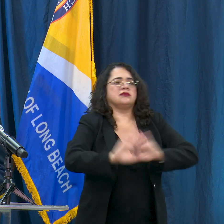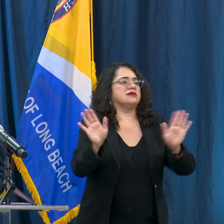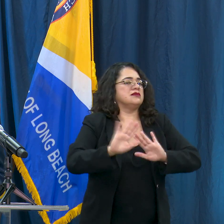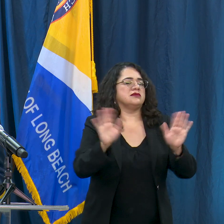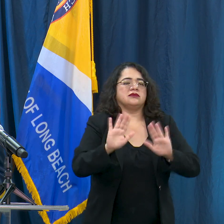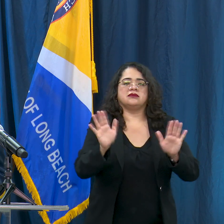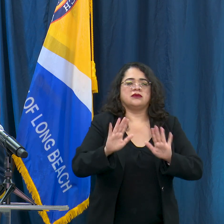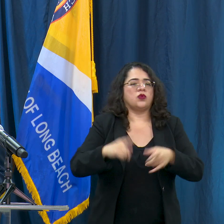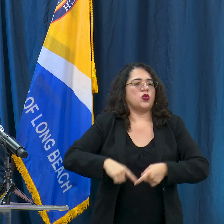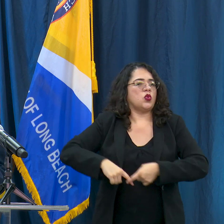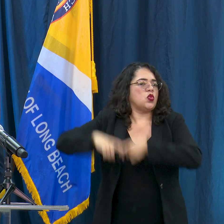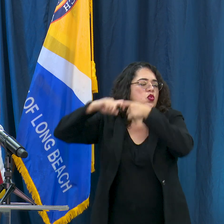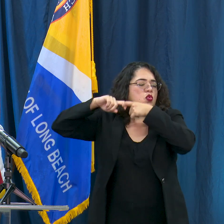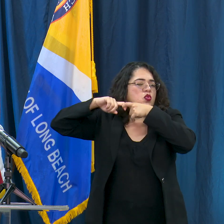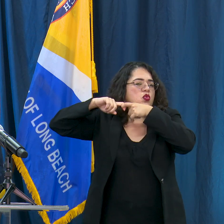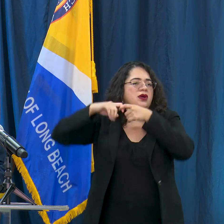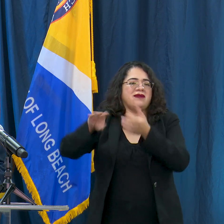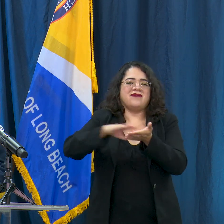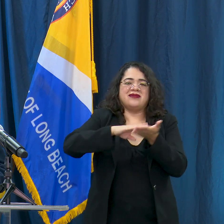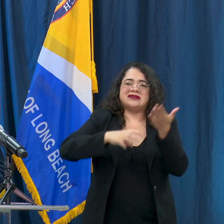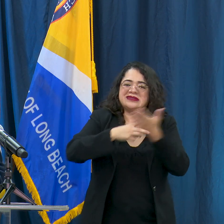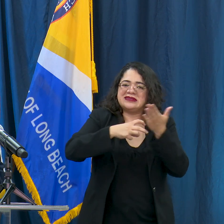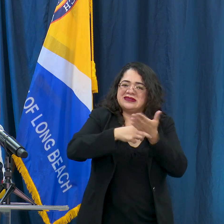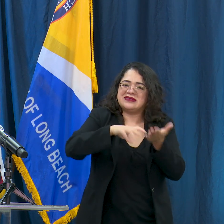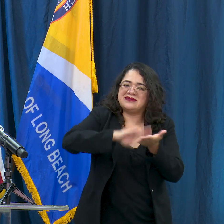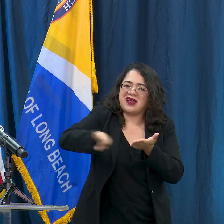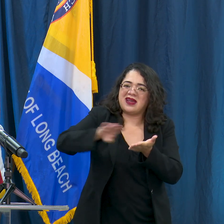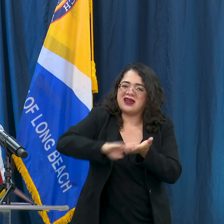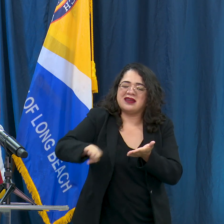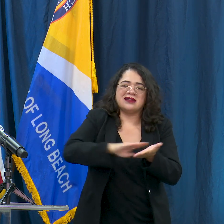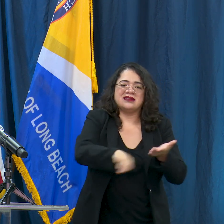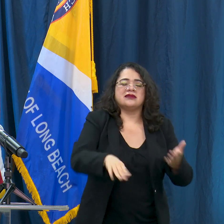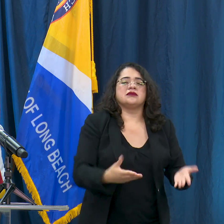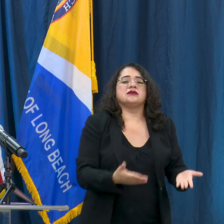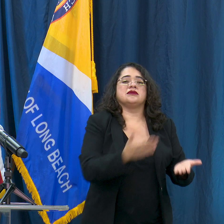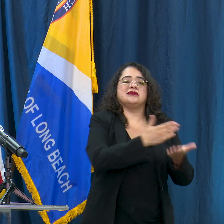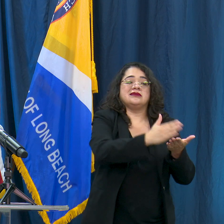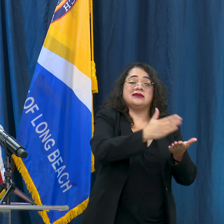fines, and also dismissing street sweeping tickets. So we're happy to do that, and we'll